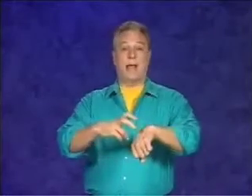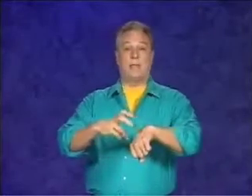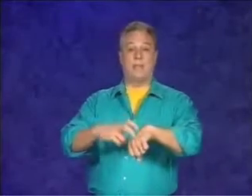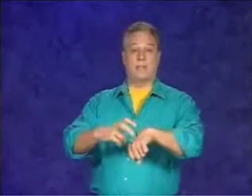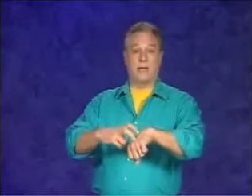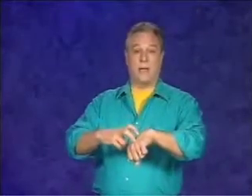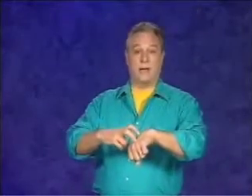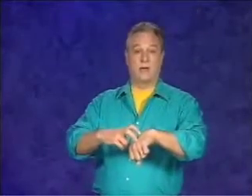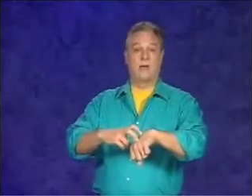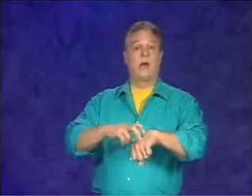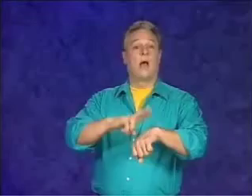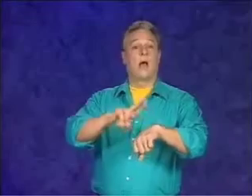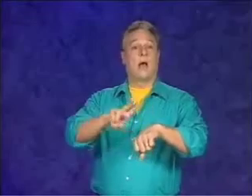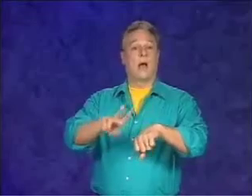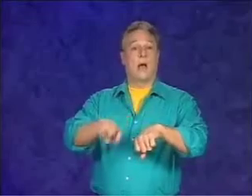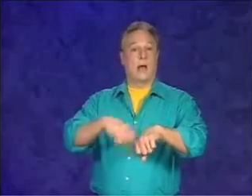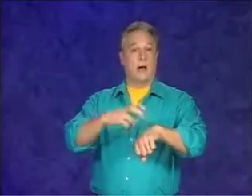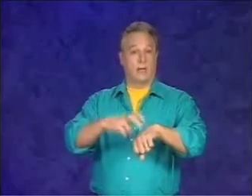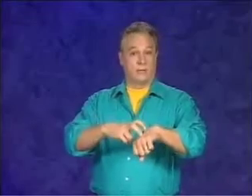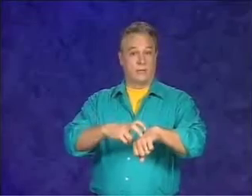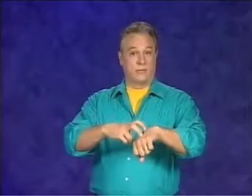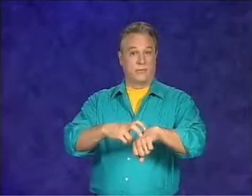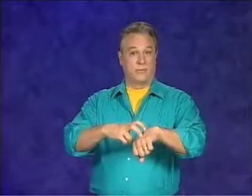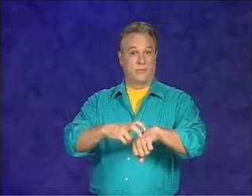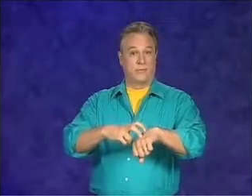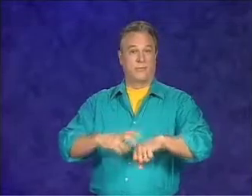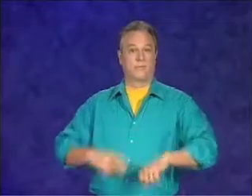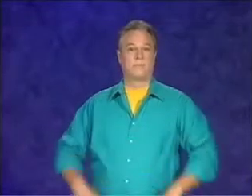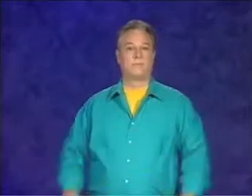and potato. Ireland.